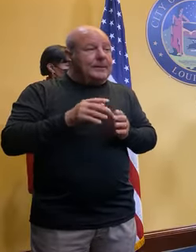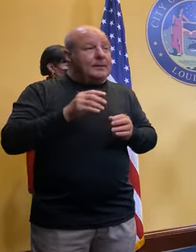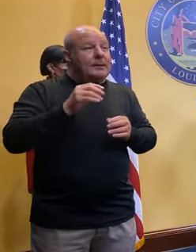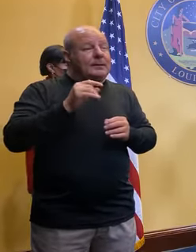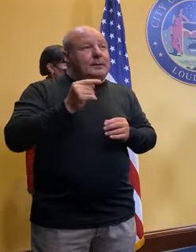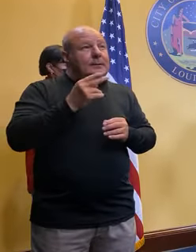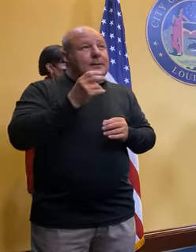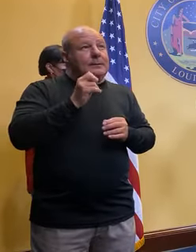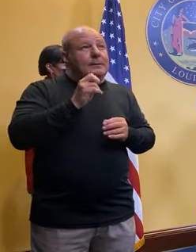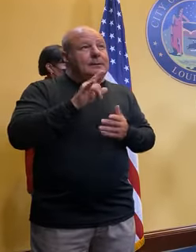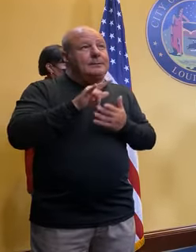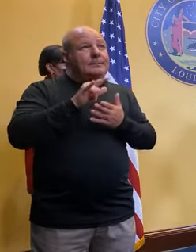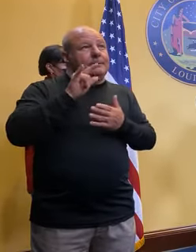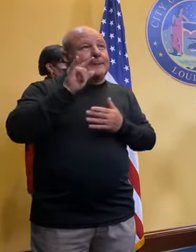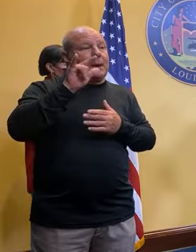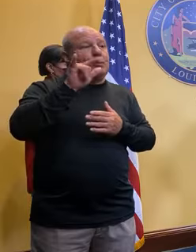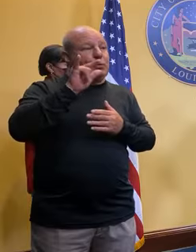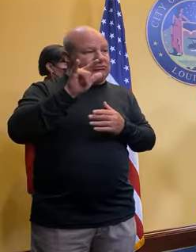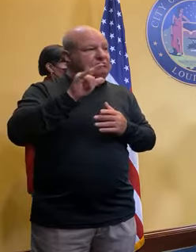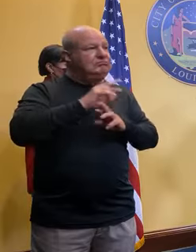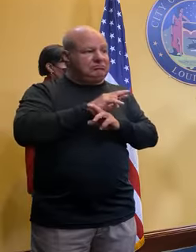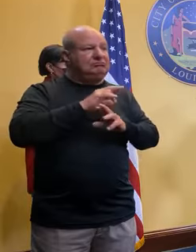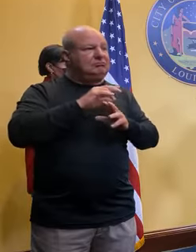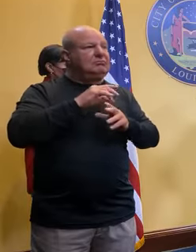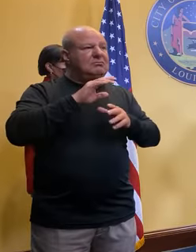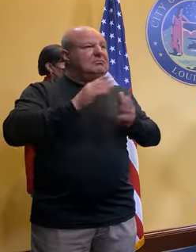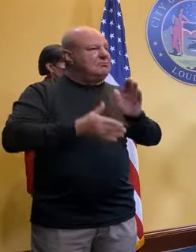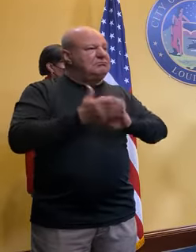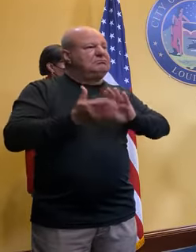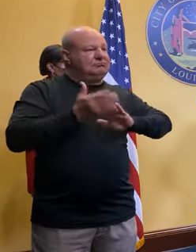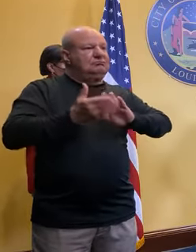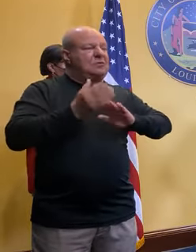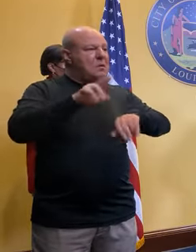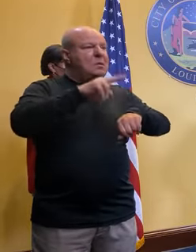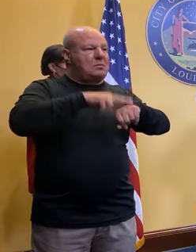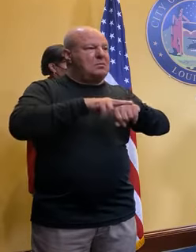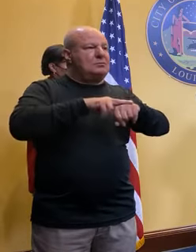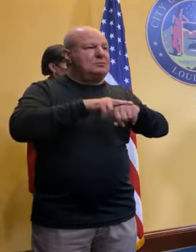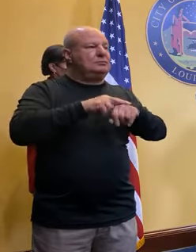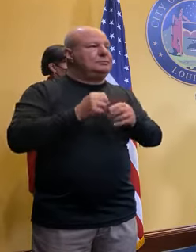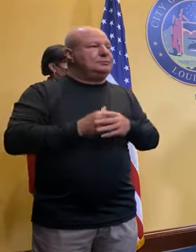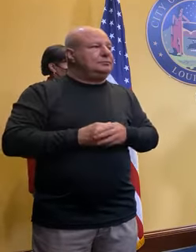airport is up and operating at normal operations, and